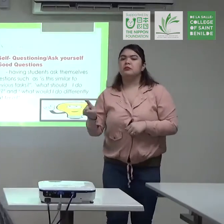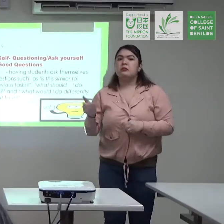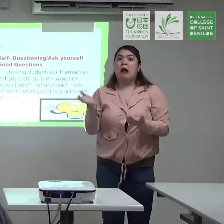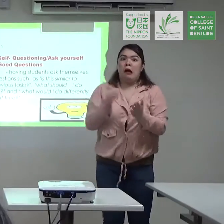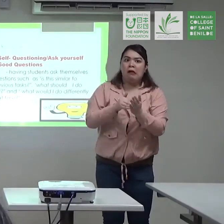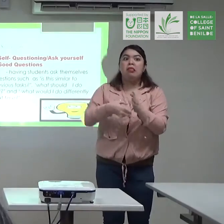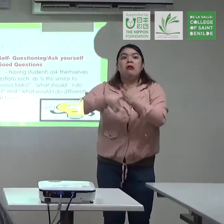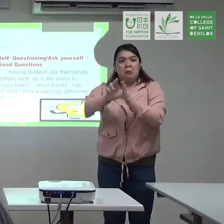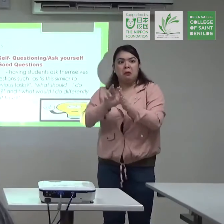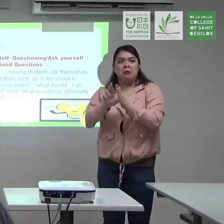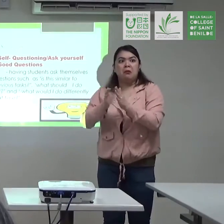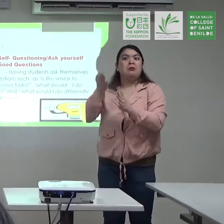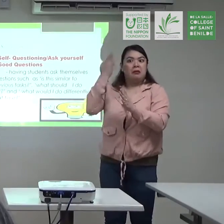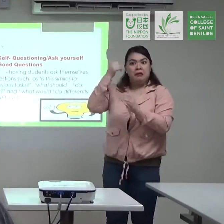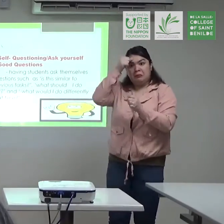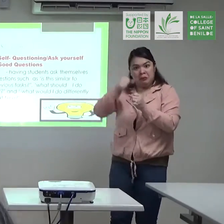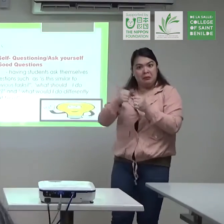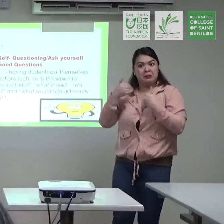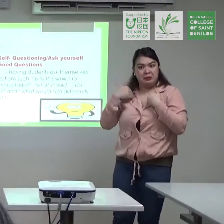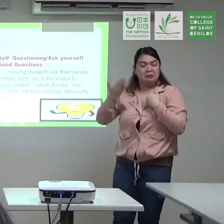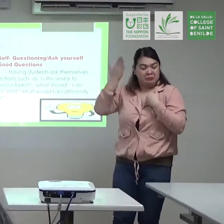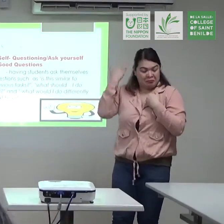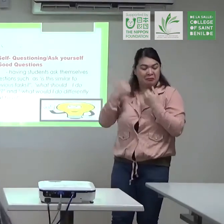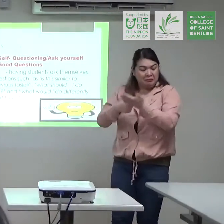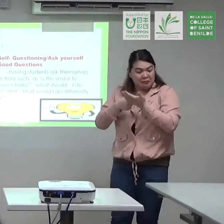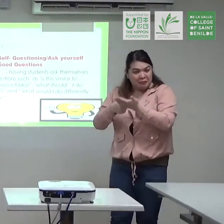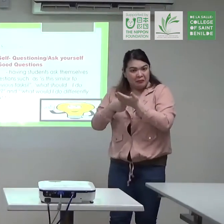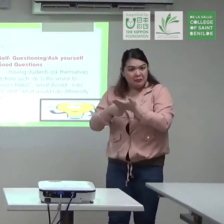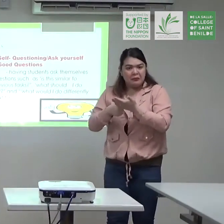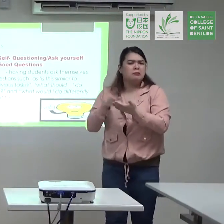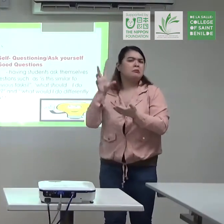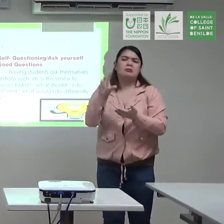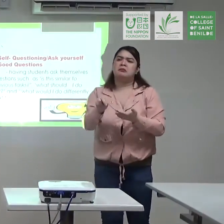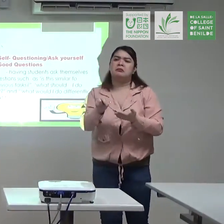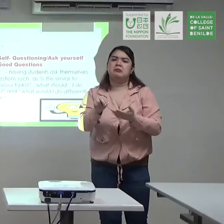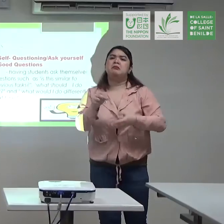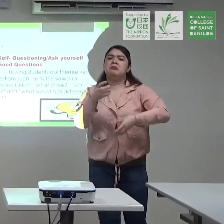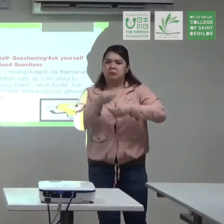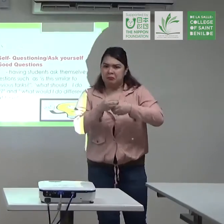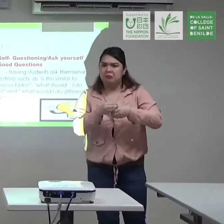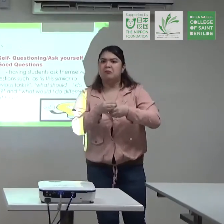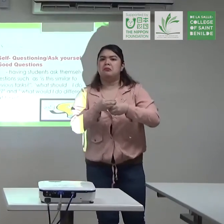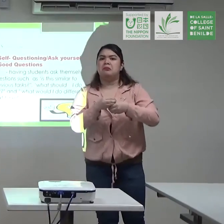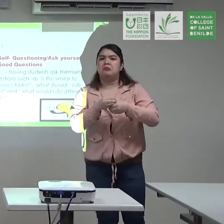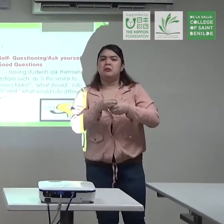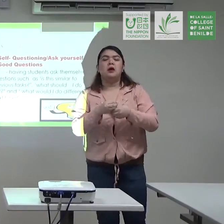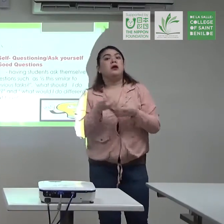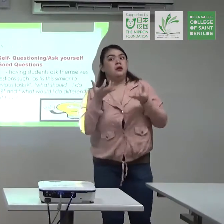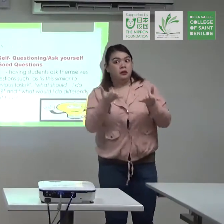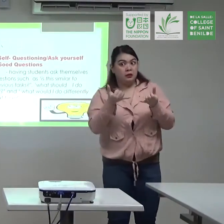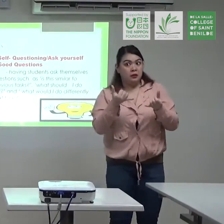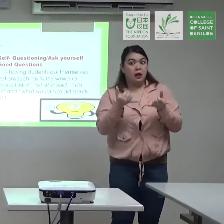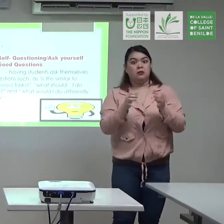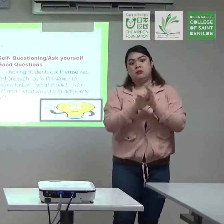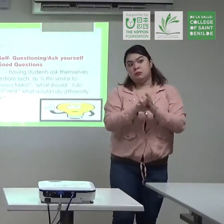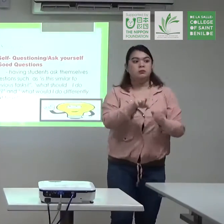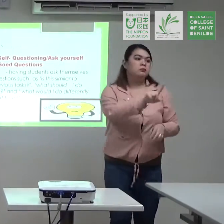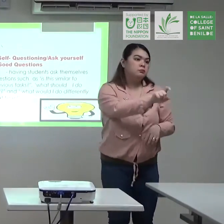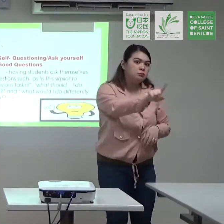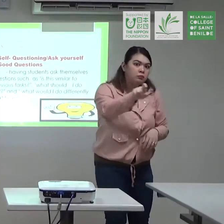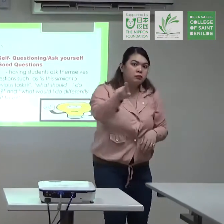recall, asking questions in the classroom. Now, you are being asked to come up